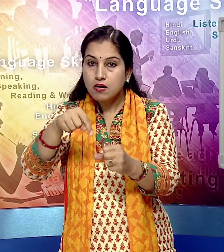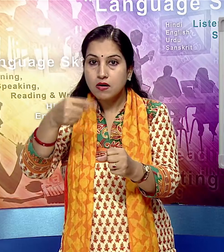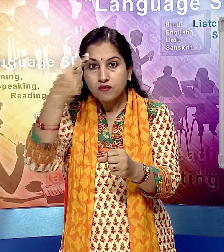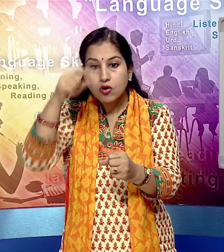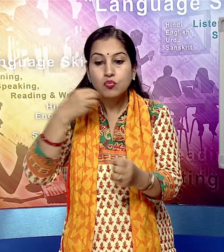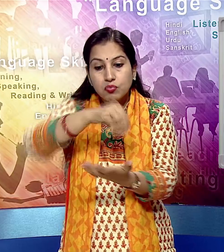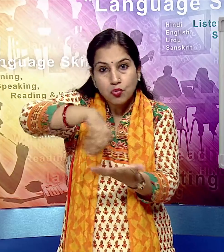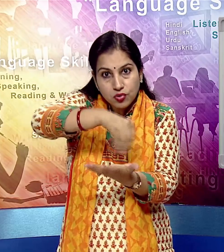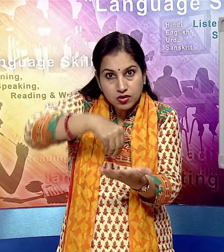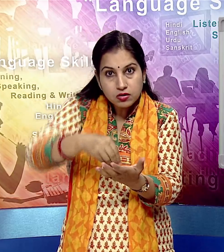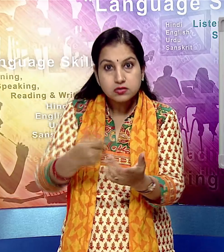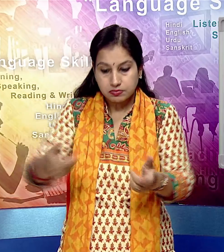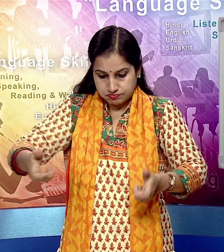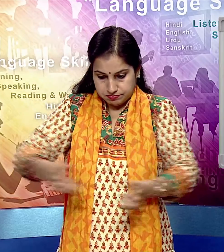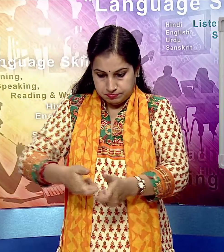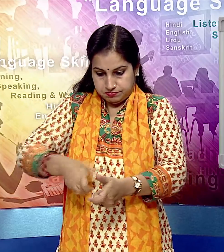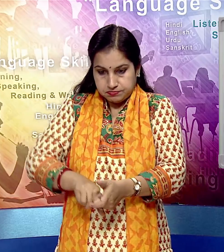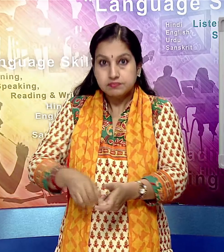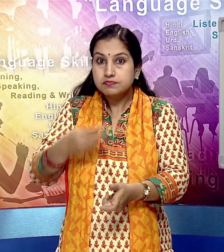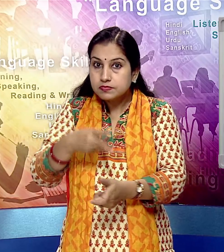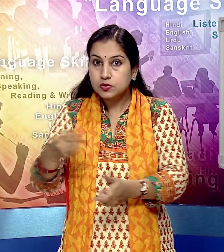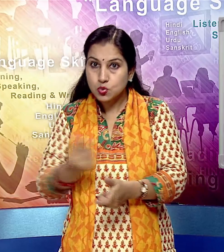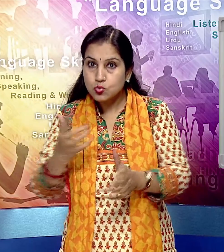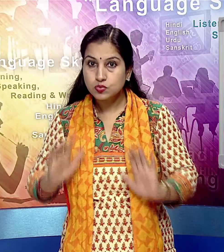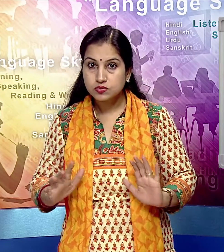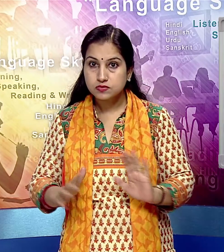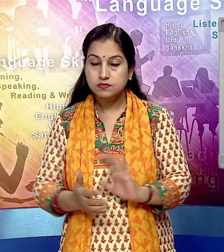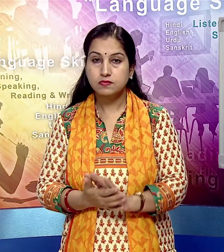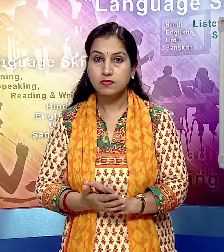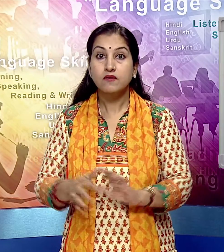we use pressure cooker for moist cooking.